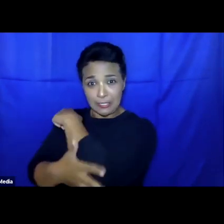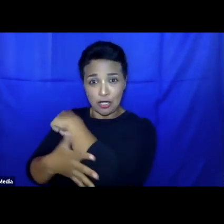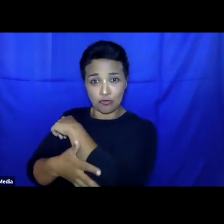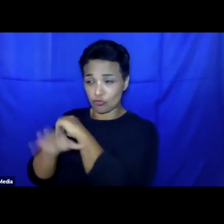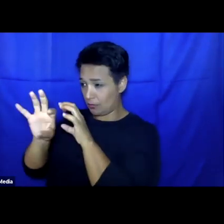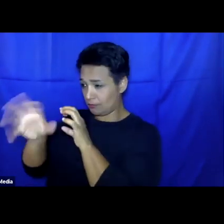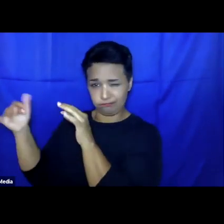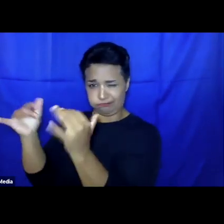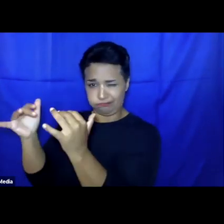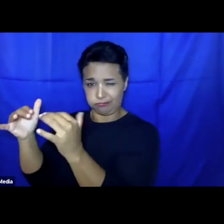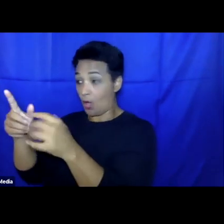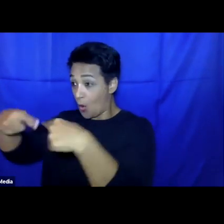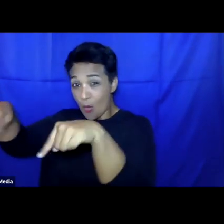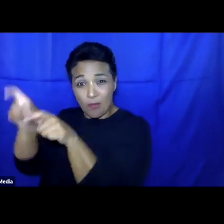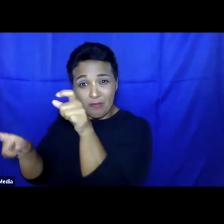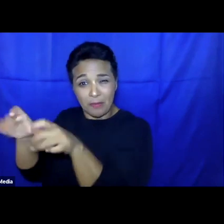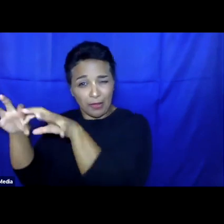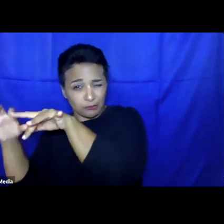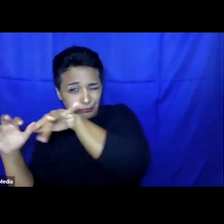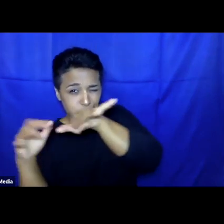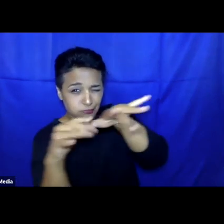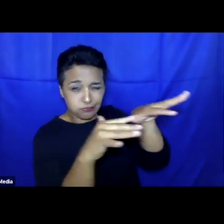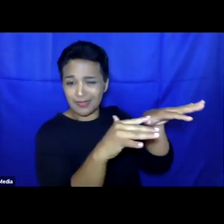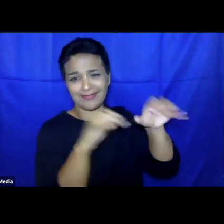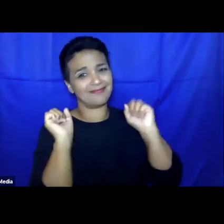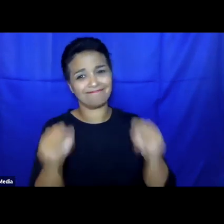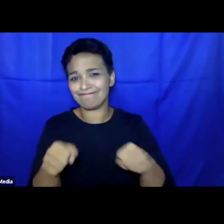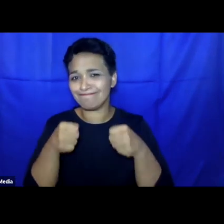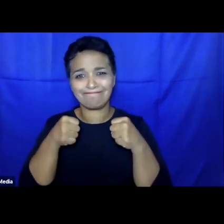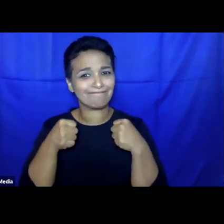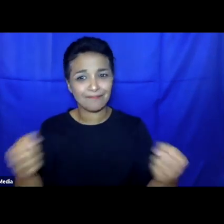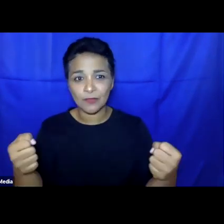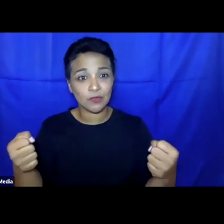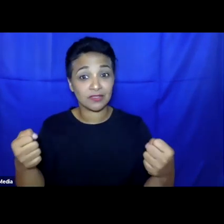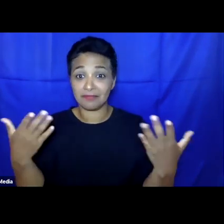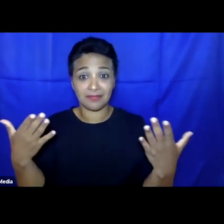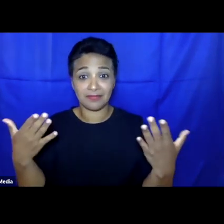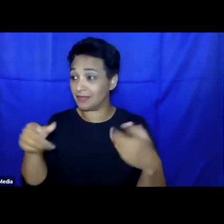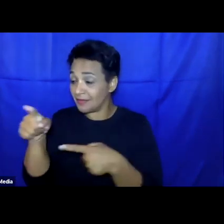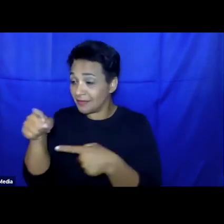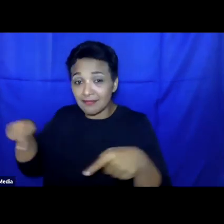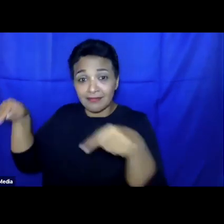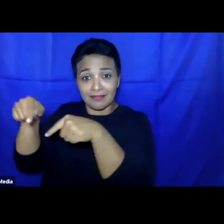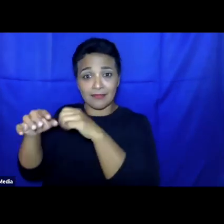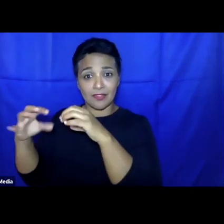wants, to accommodate all people. People will just turn to be refugees if they think